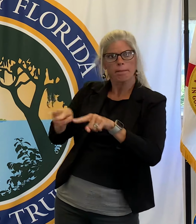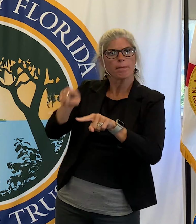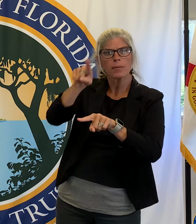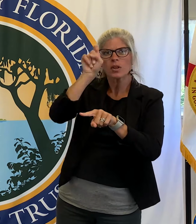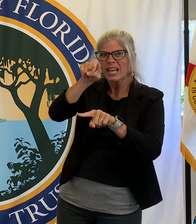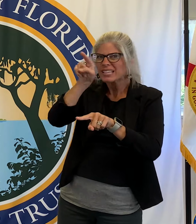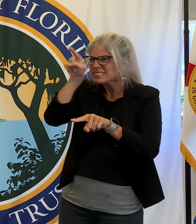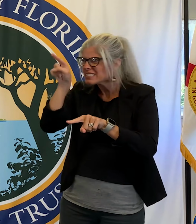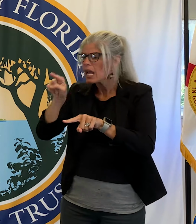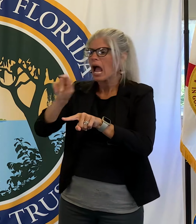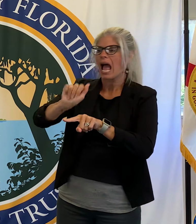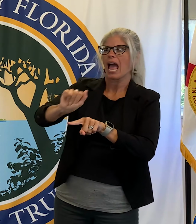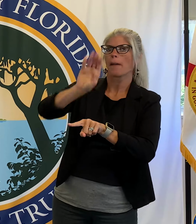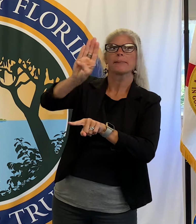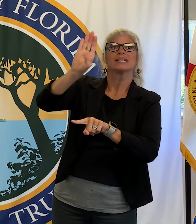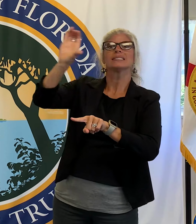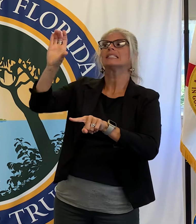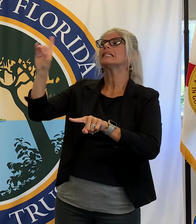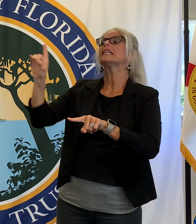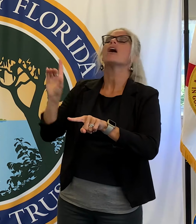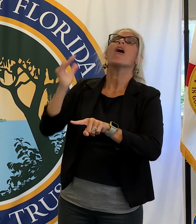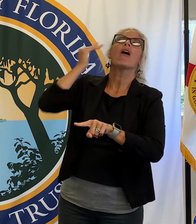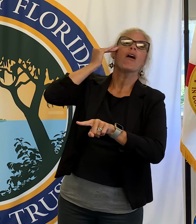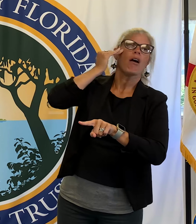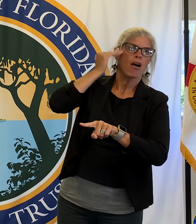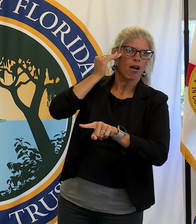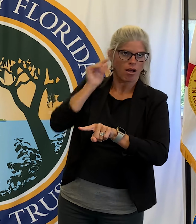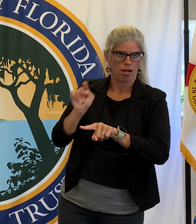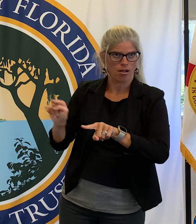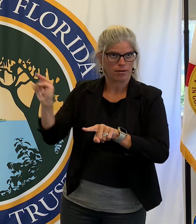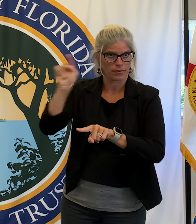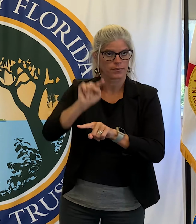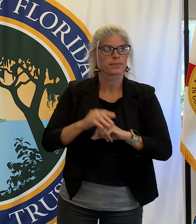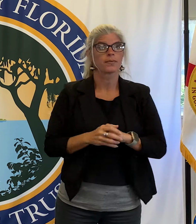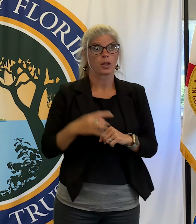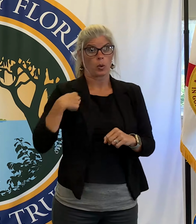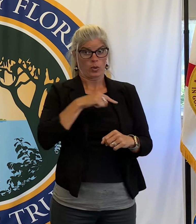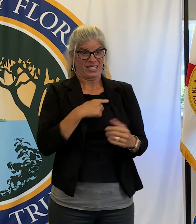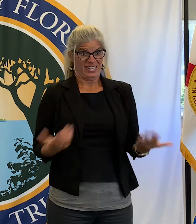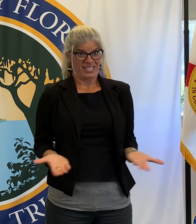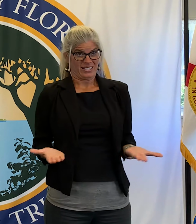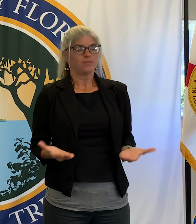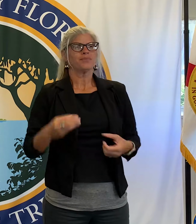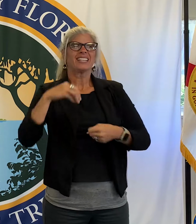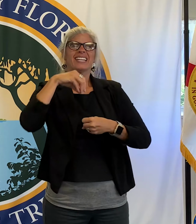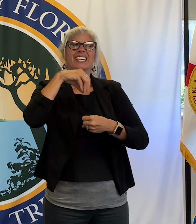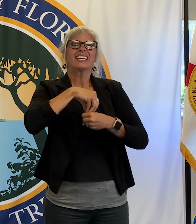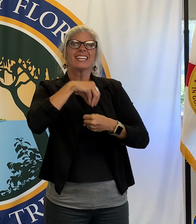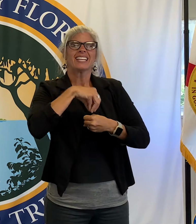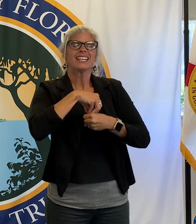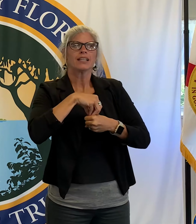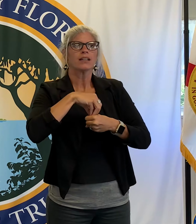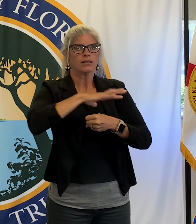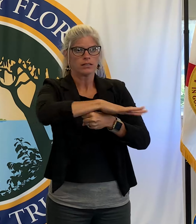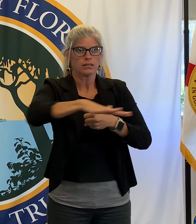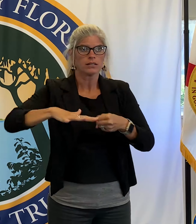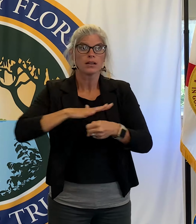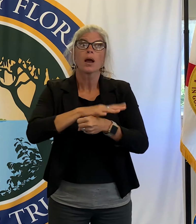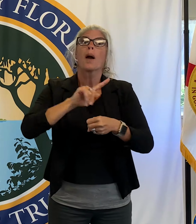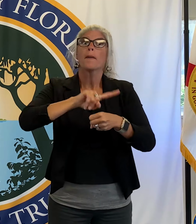inland county, but we are still subject to surge from the St. Johns River and our creek systems.